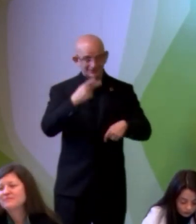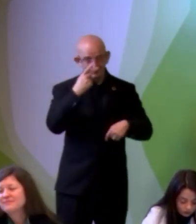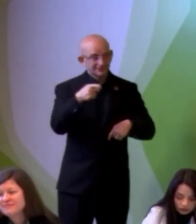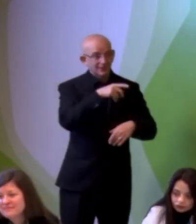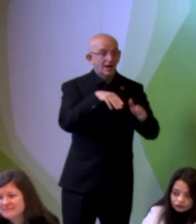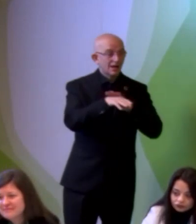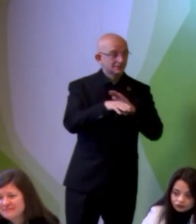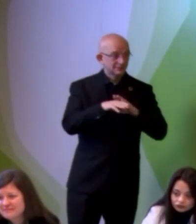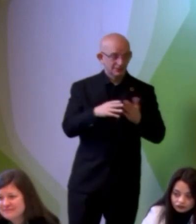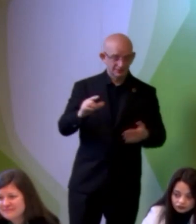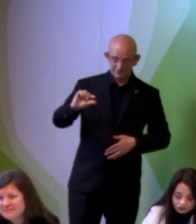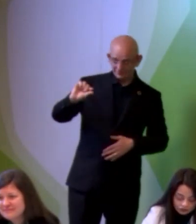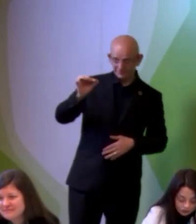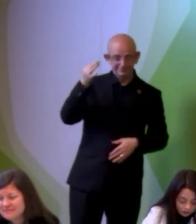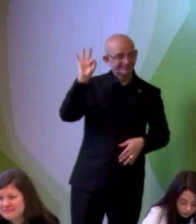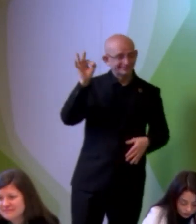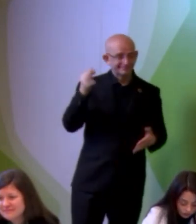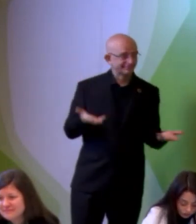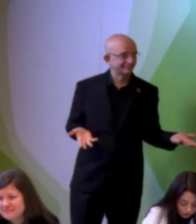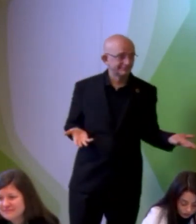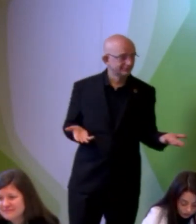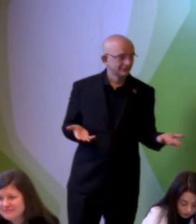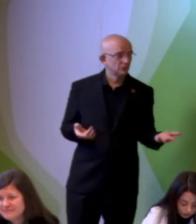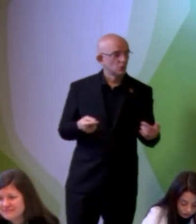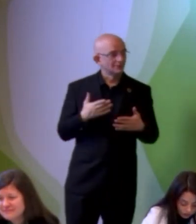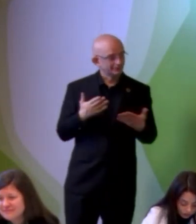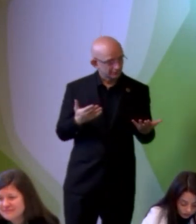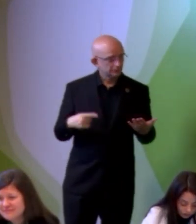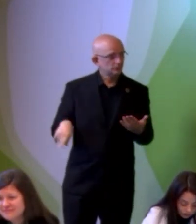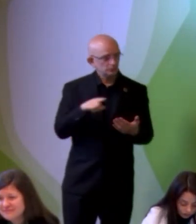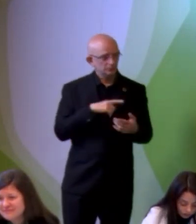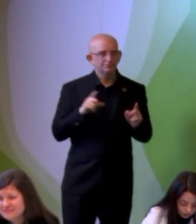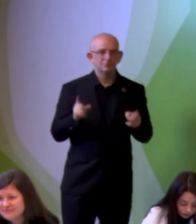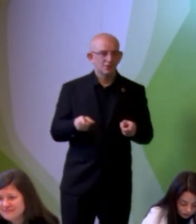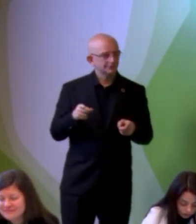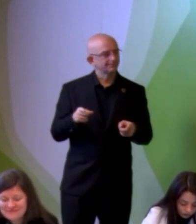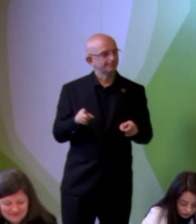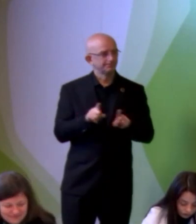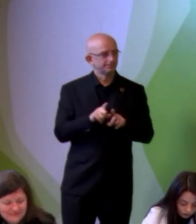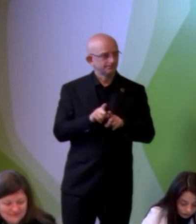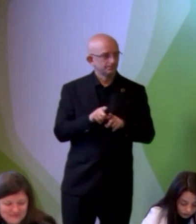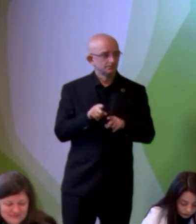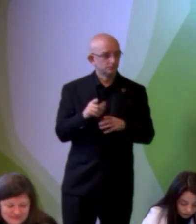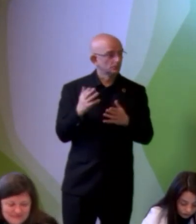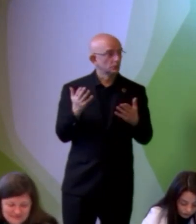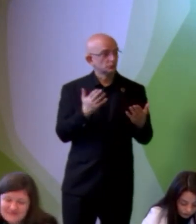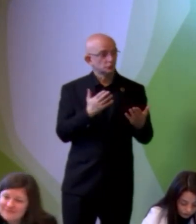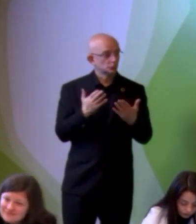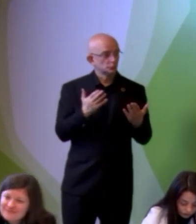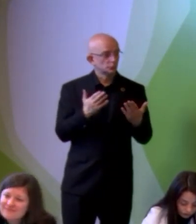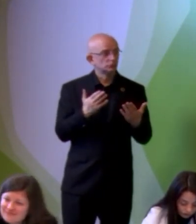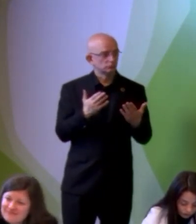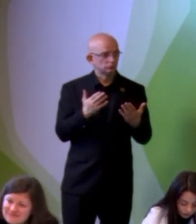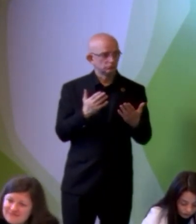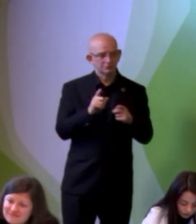that at least we have to have the schools conducive for all the learners